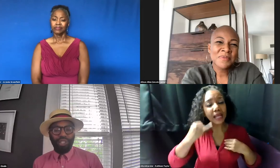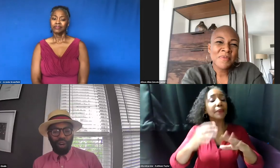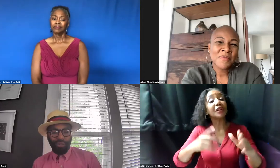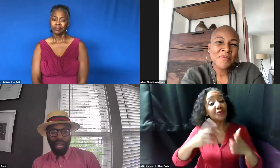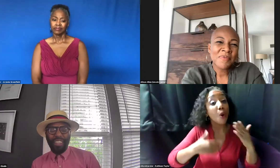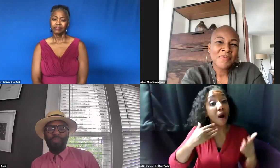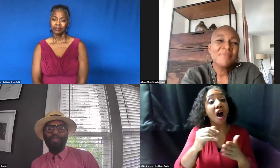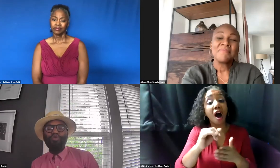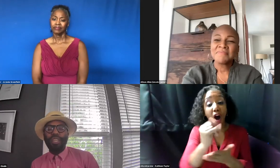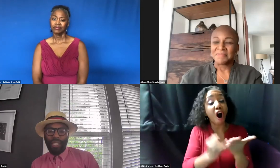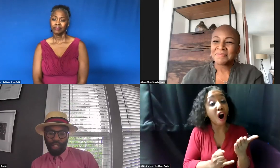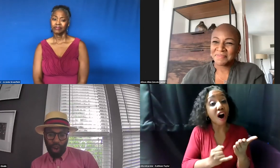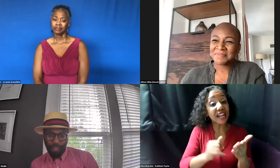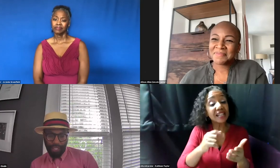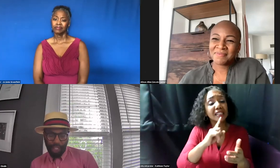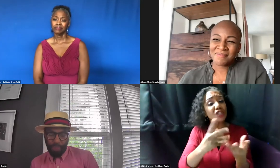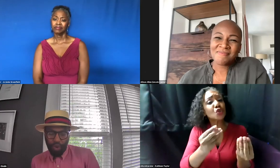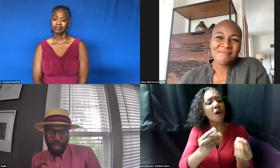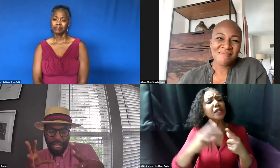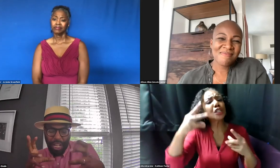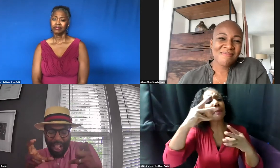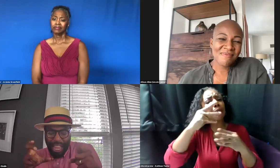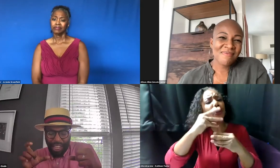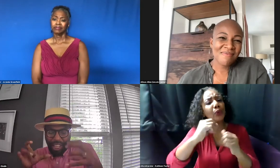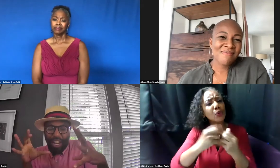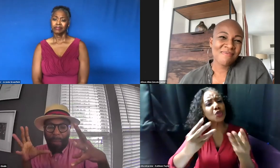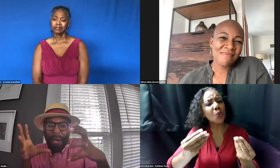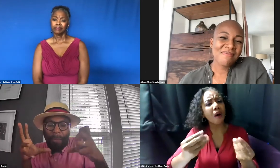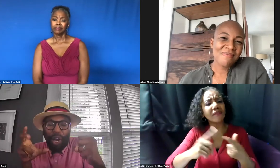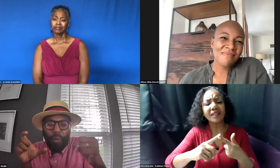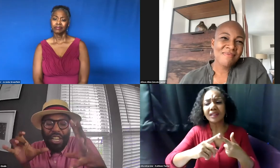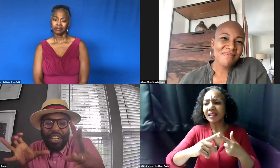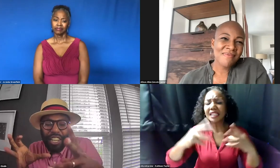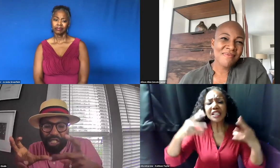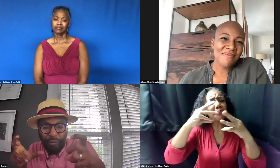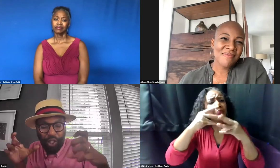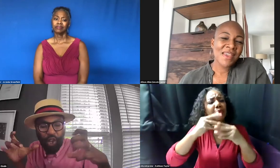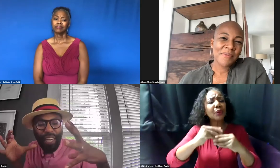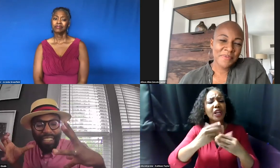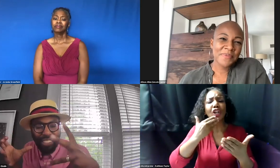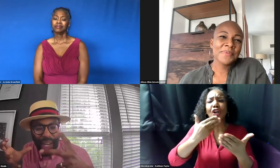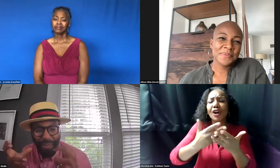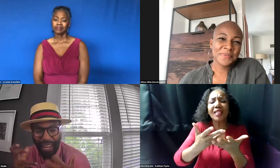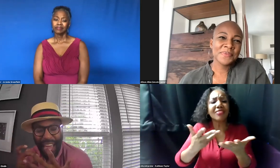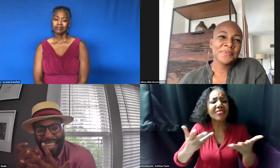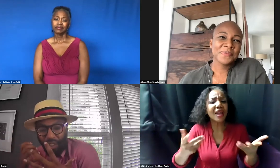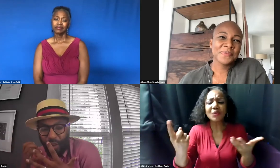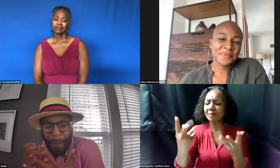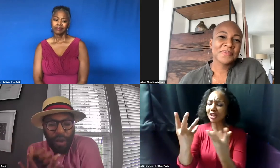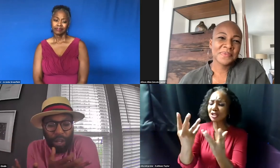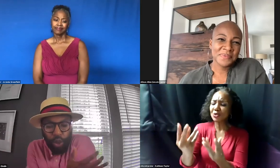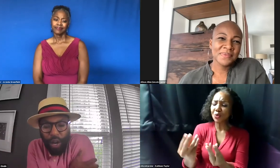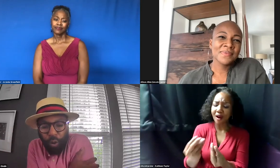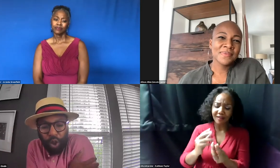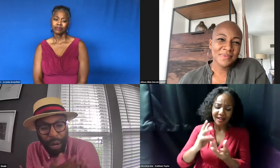The arts are soft. And there's beauty in the softness. There's beauty in the pillowy goodness of soaking into something that can